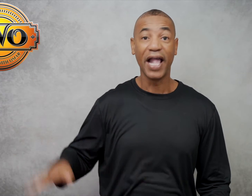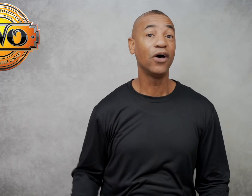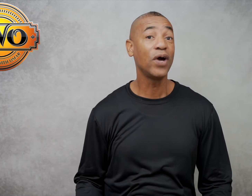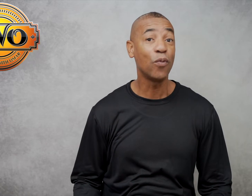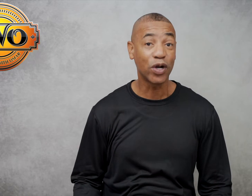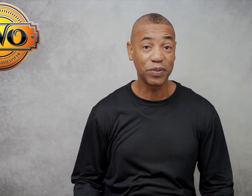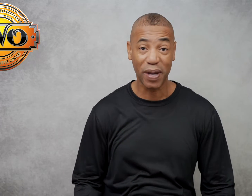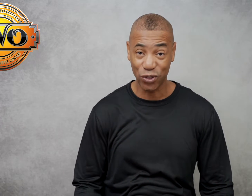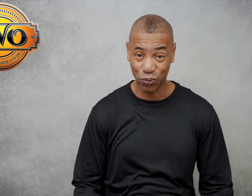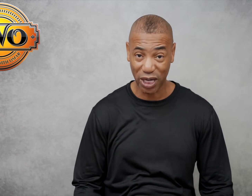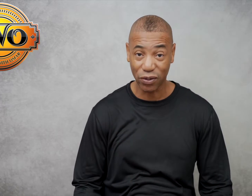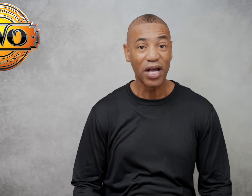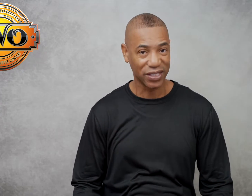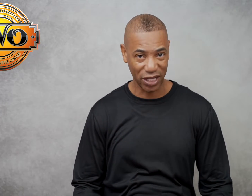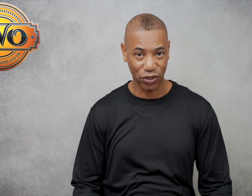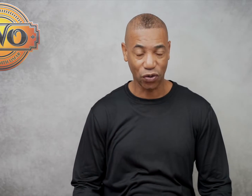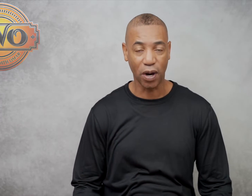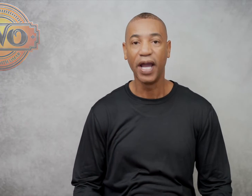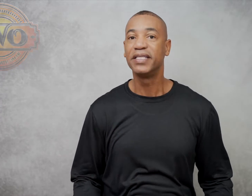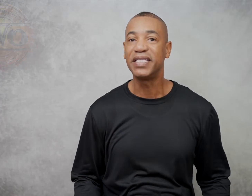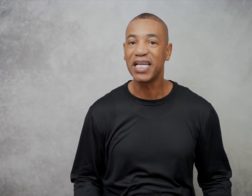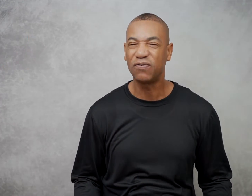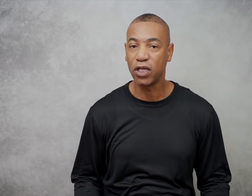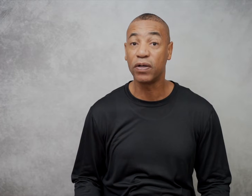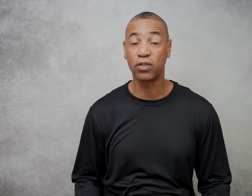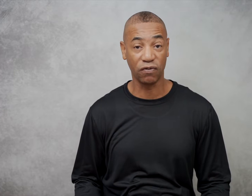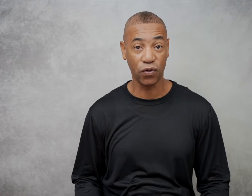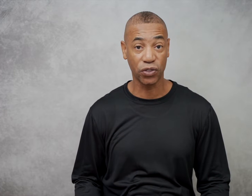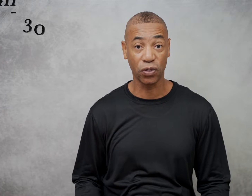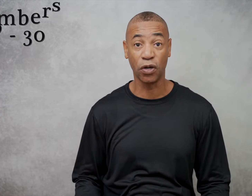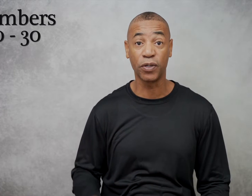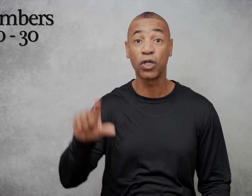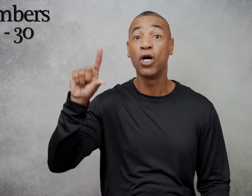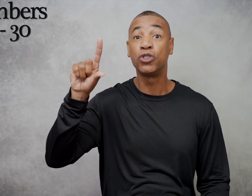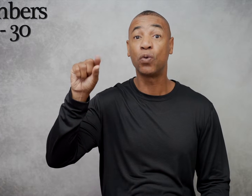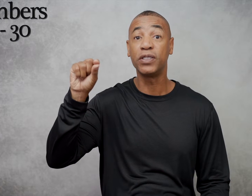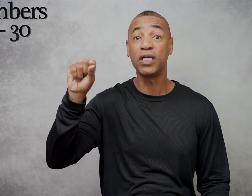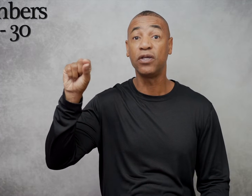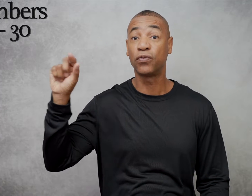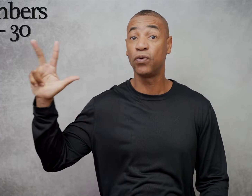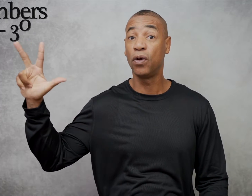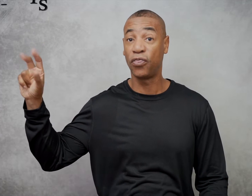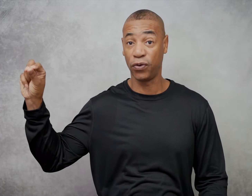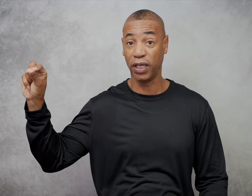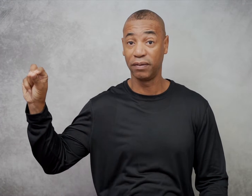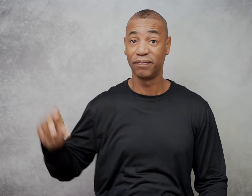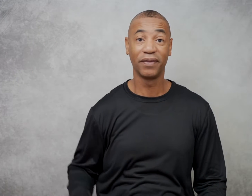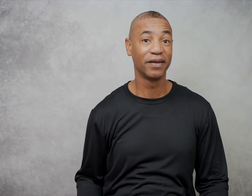Hello and welcome to my YouTube channel, Signing with Omar. Today's video is going to focus on numbers 20 through 30.